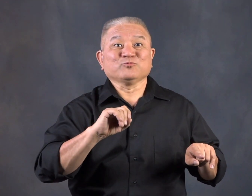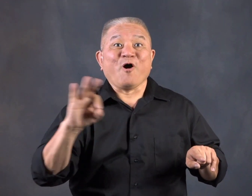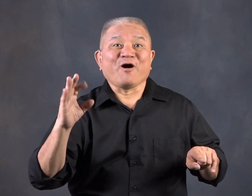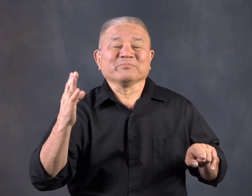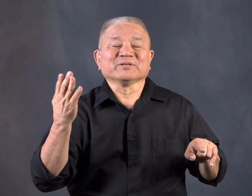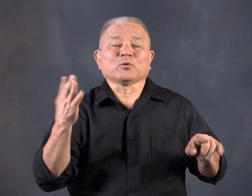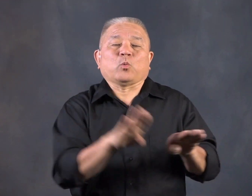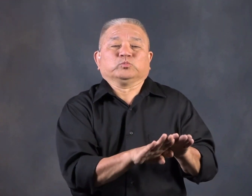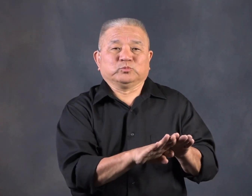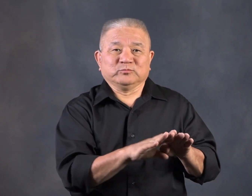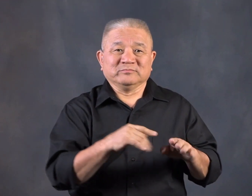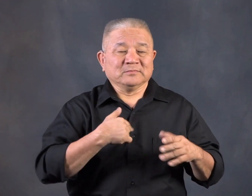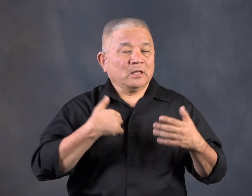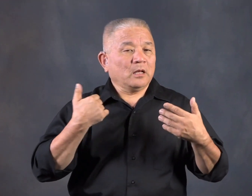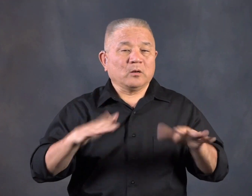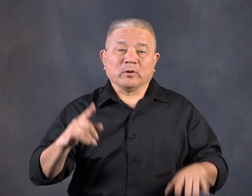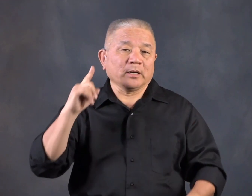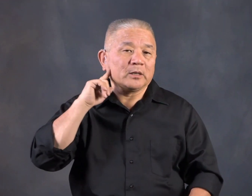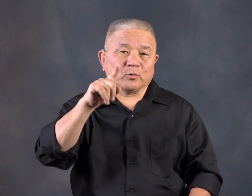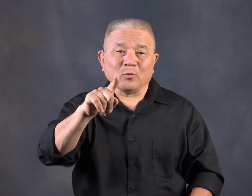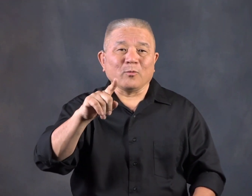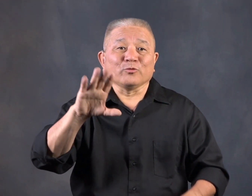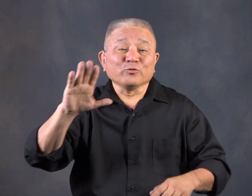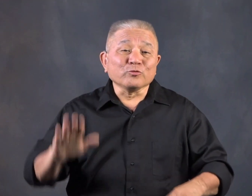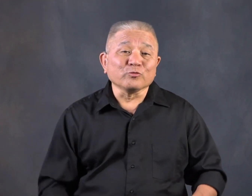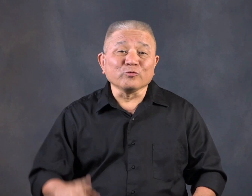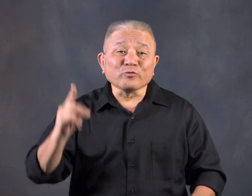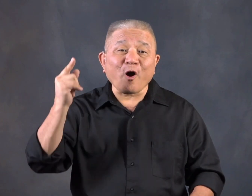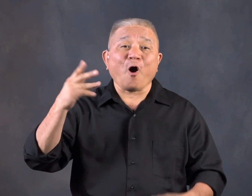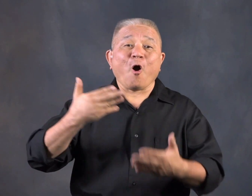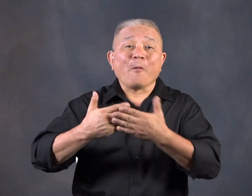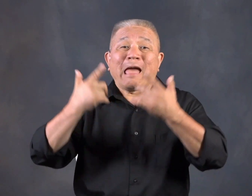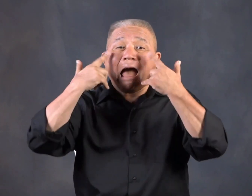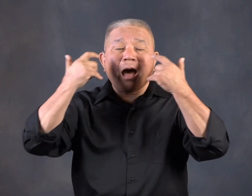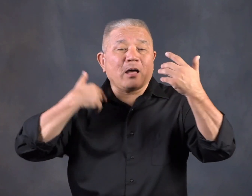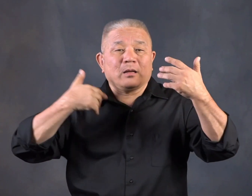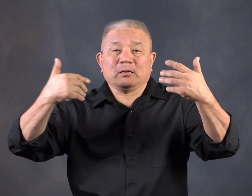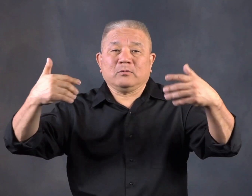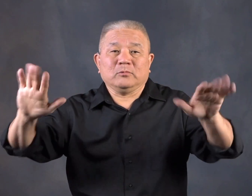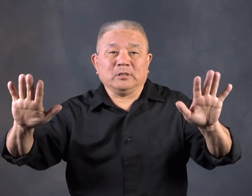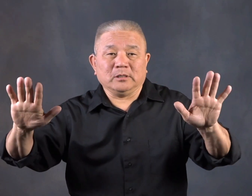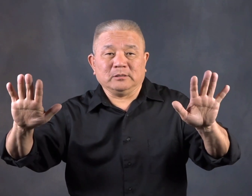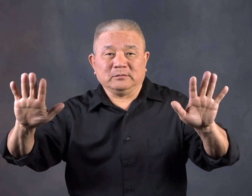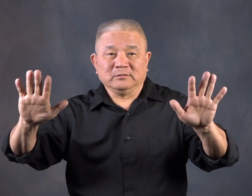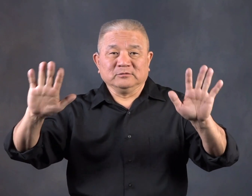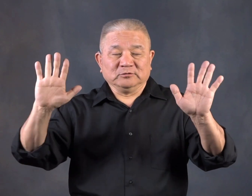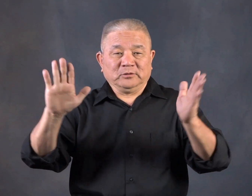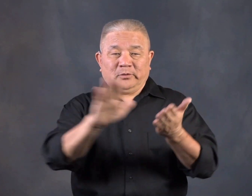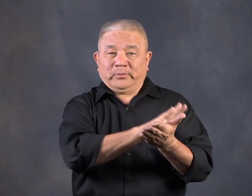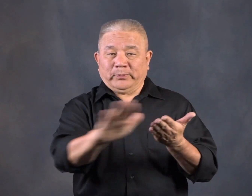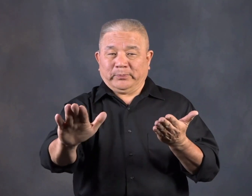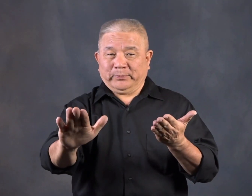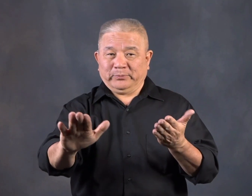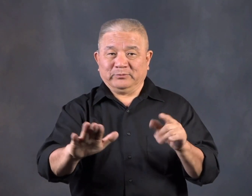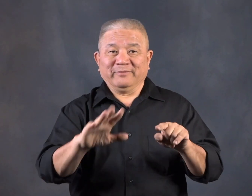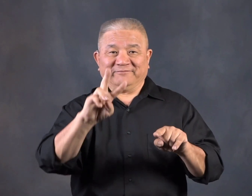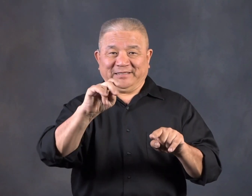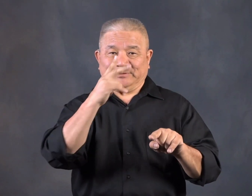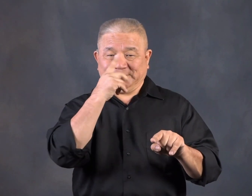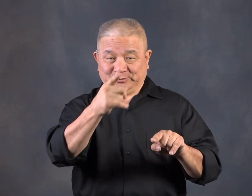your audio. I don't want to hear you. I don't want to hear the dogs barking or a baby crying. I just want to be able to see you. We don't need those